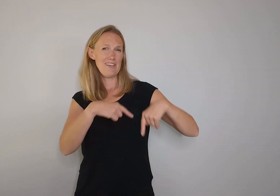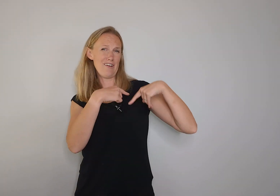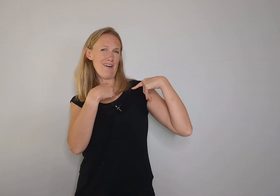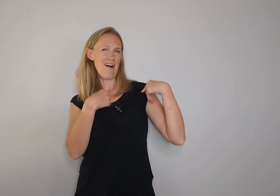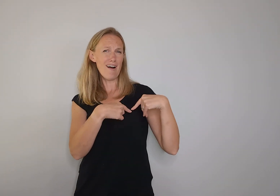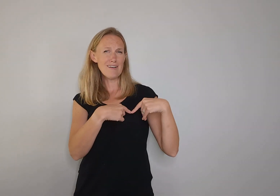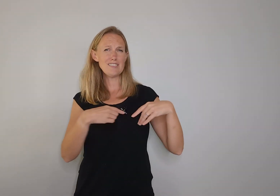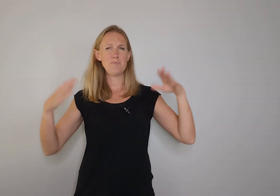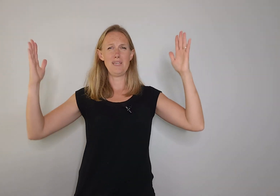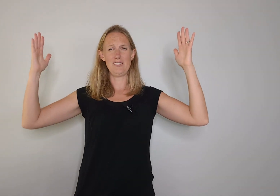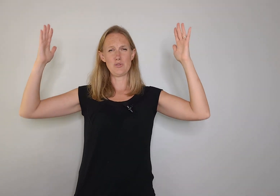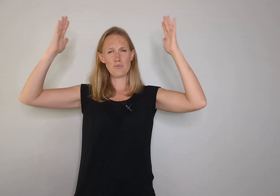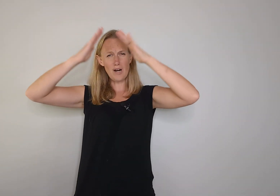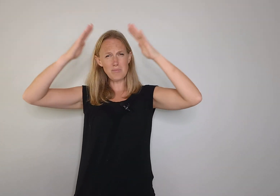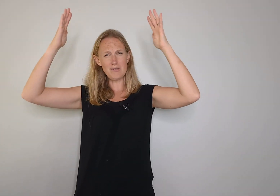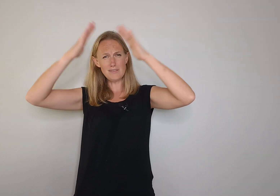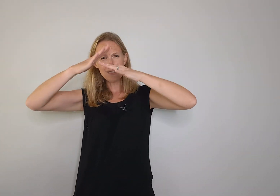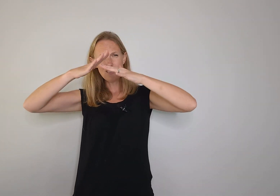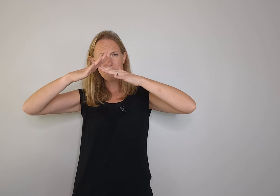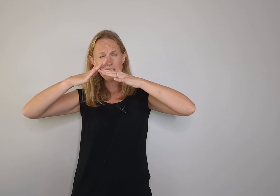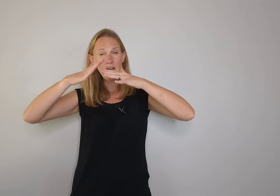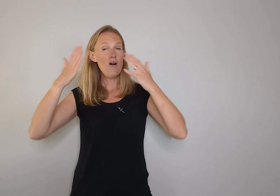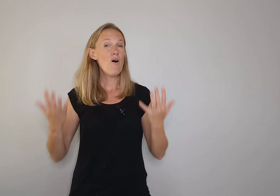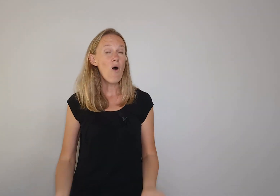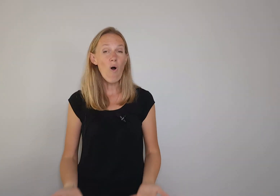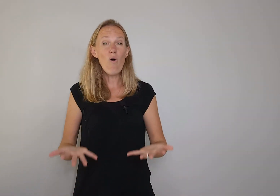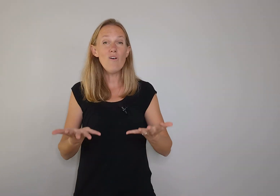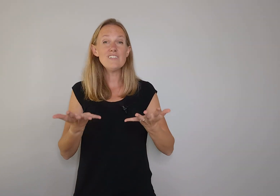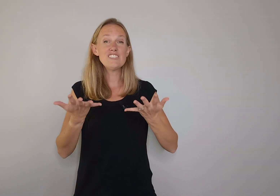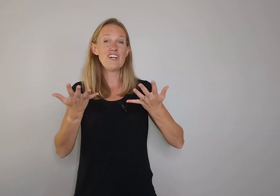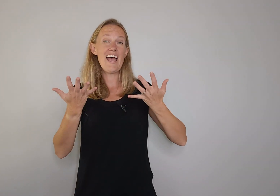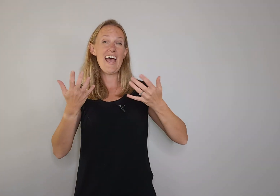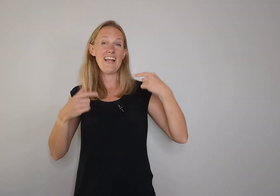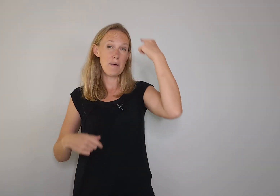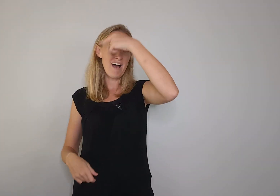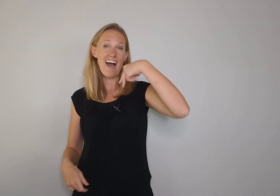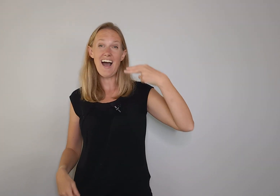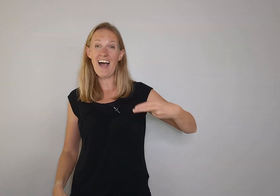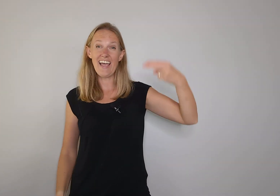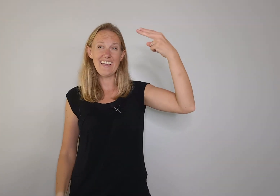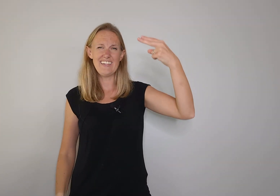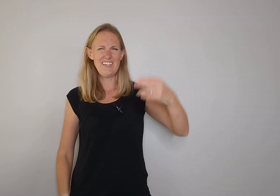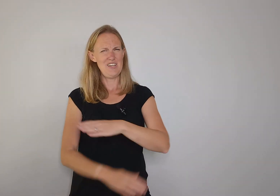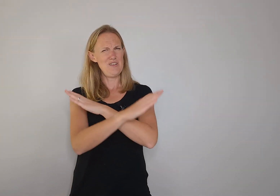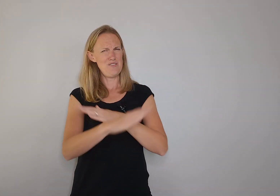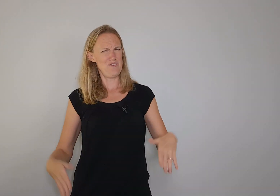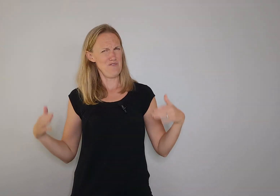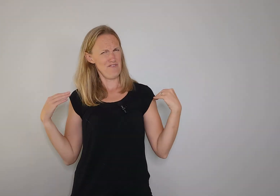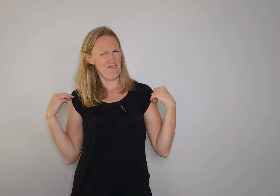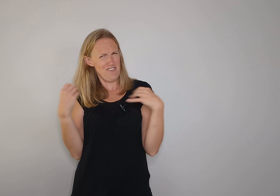your heart be troubled. Hold your head up high. Don't